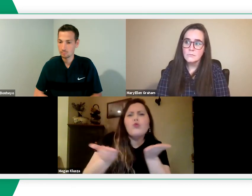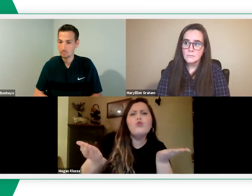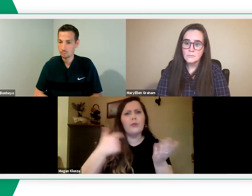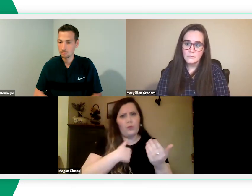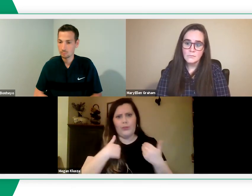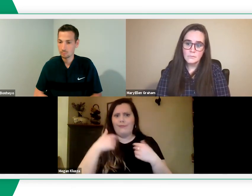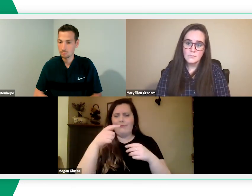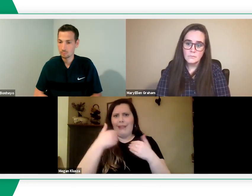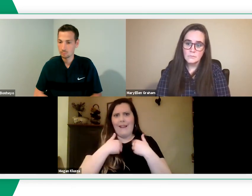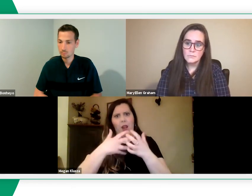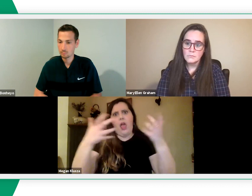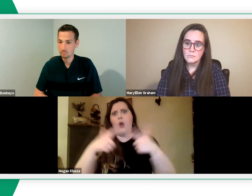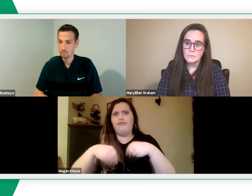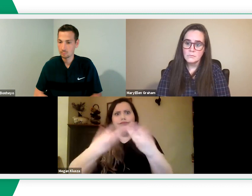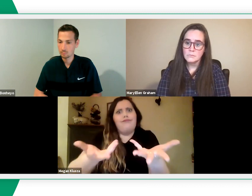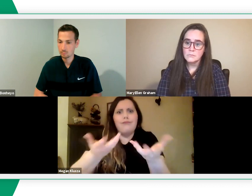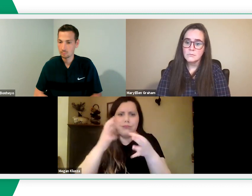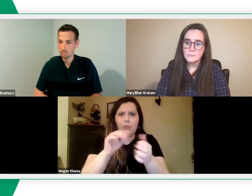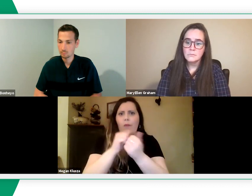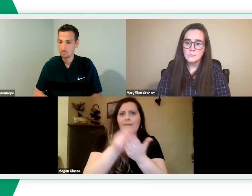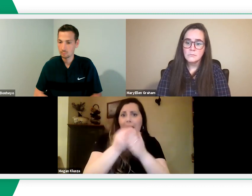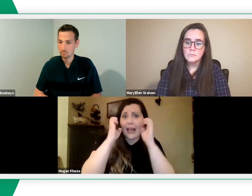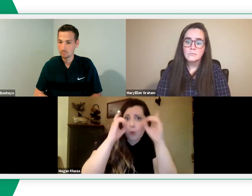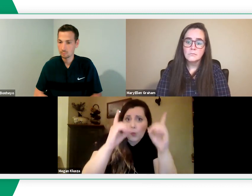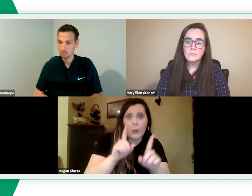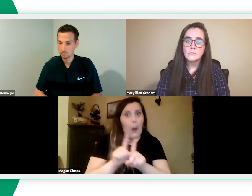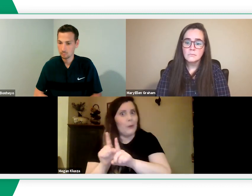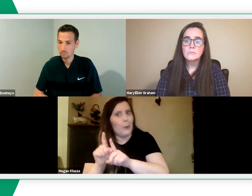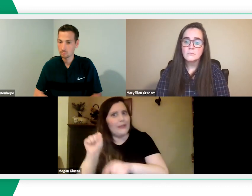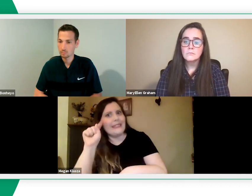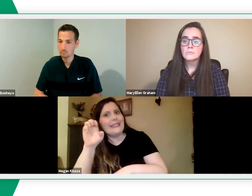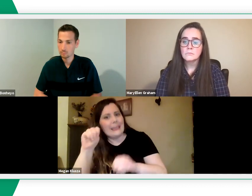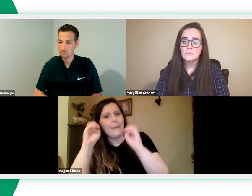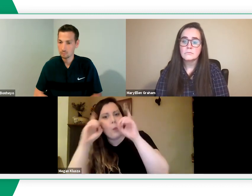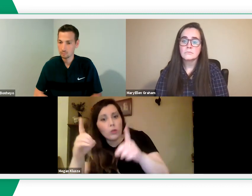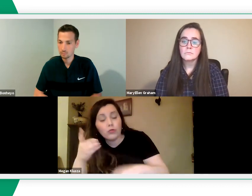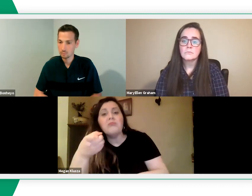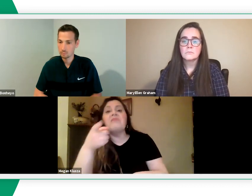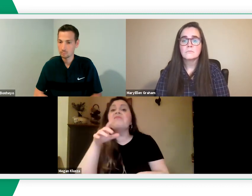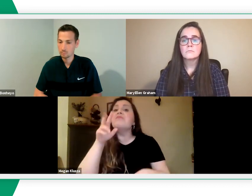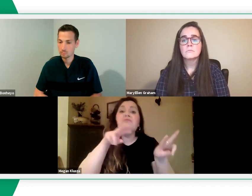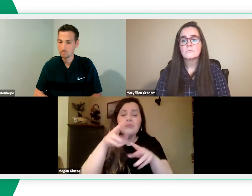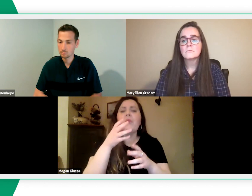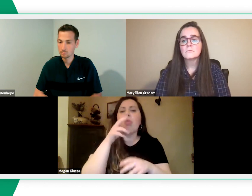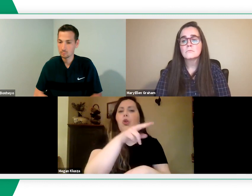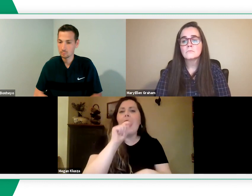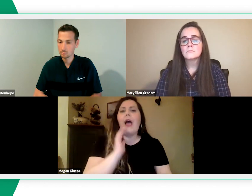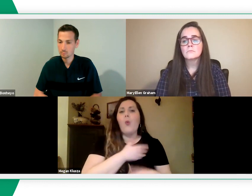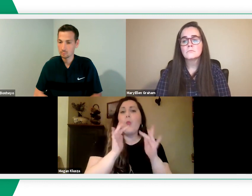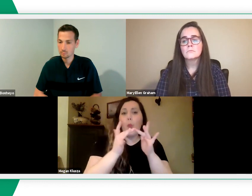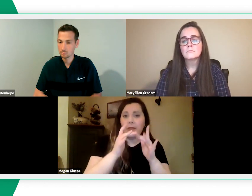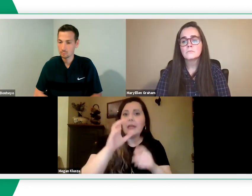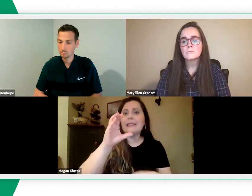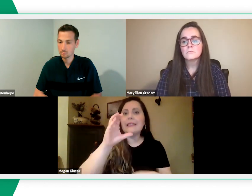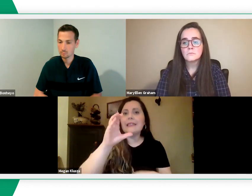you'd like to learn more about our resources, we have lots of resources to give regarding financial education as well as STEM